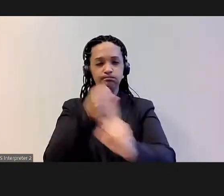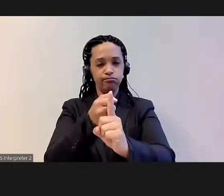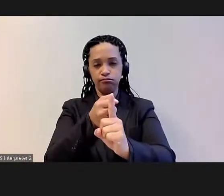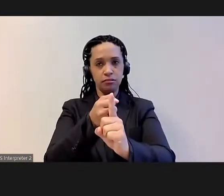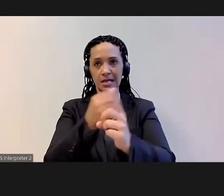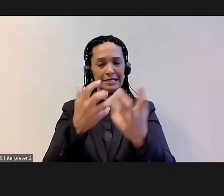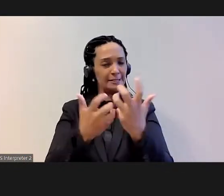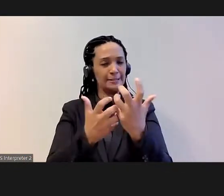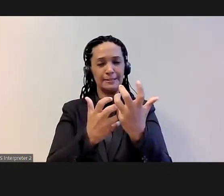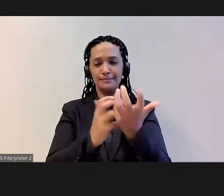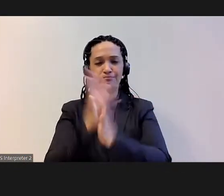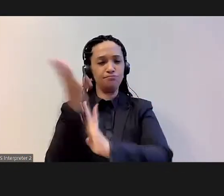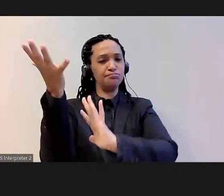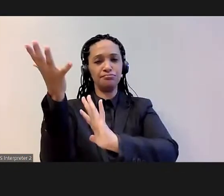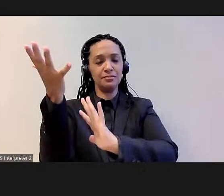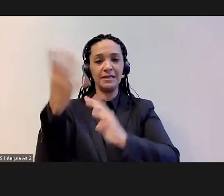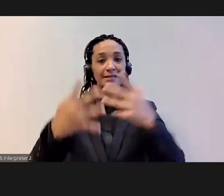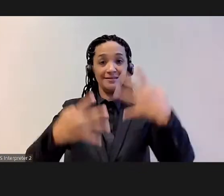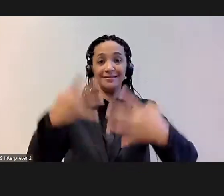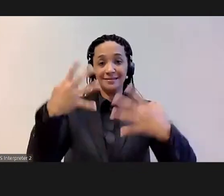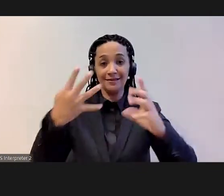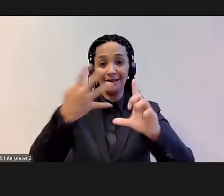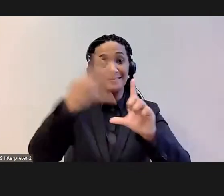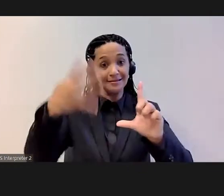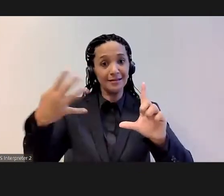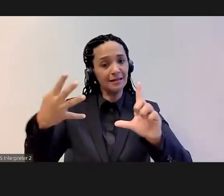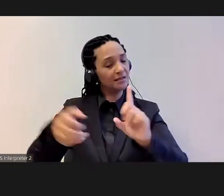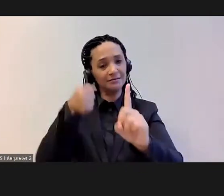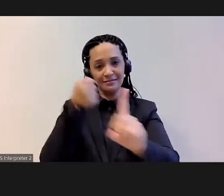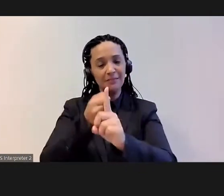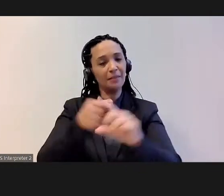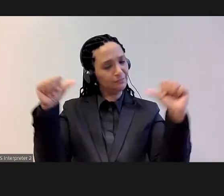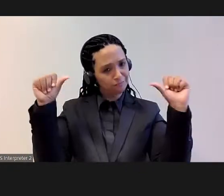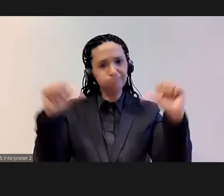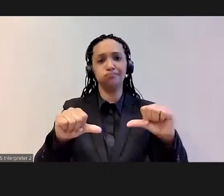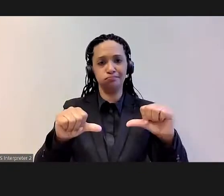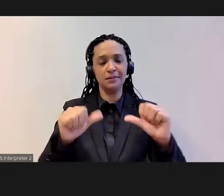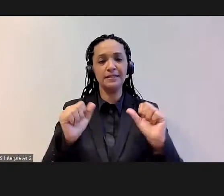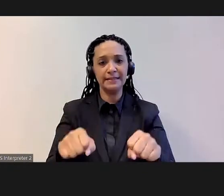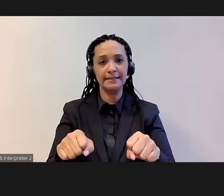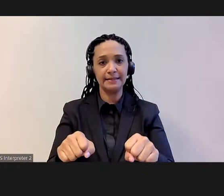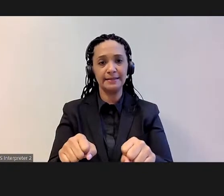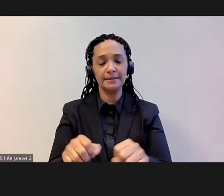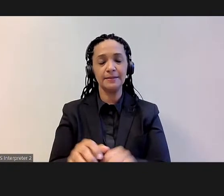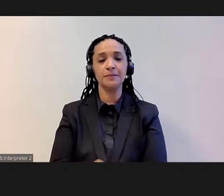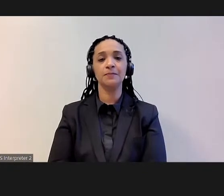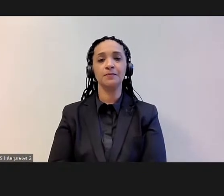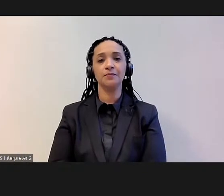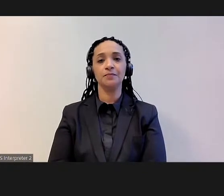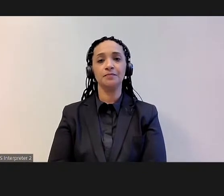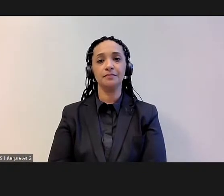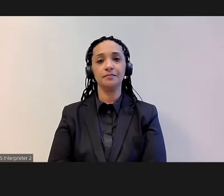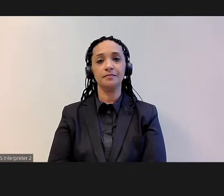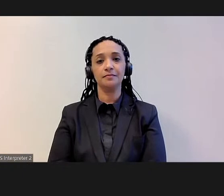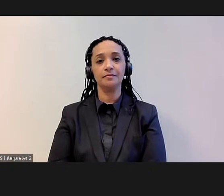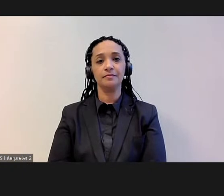and statistics, and we need to acknowledge that. So when you talk about tracking progress